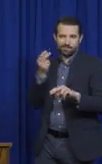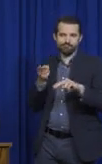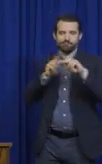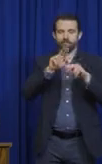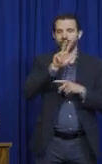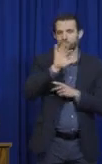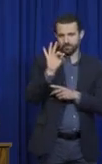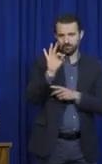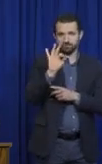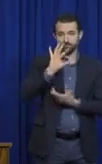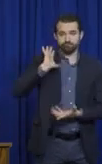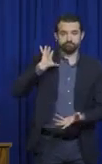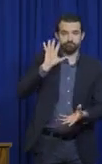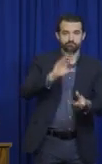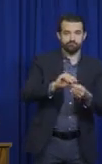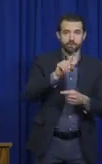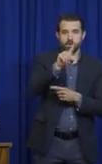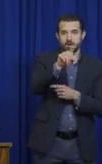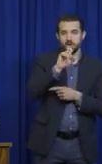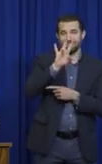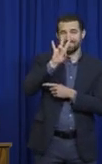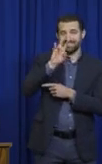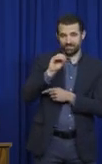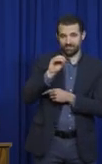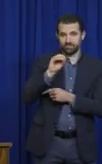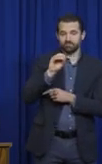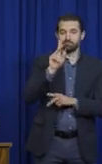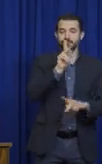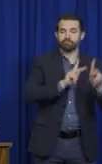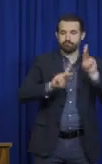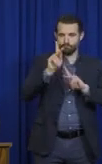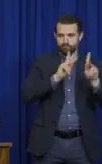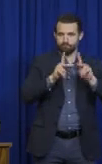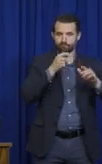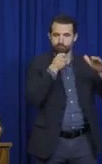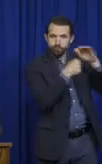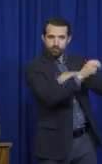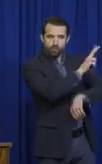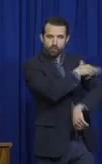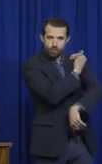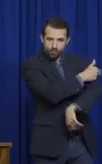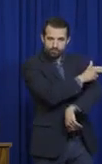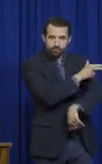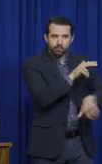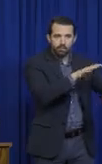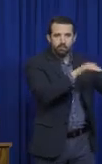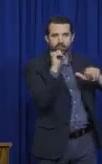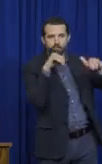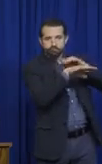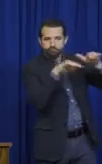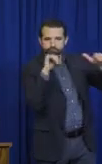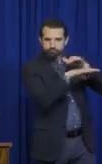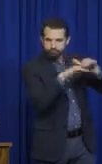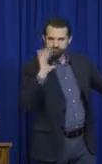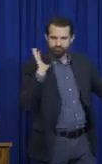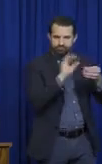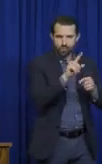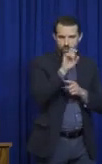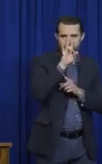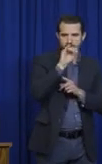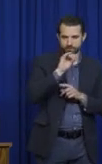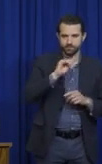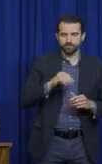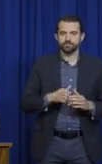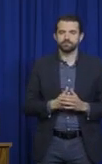Overall, 170 individuals have been hospitalized at some point during their illness with coronavirus. That's also